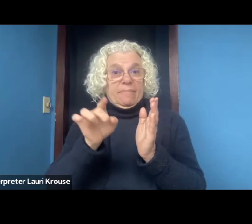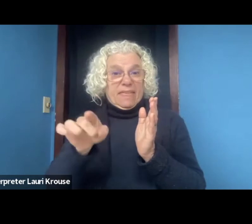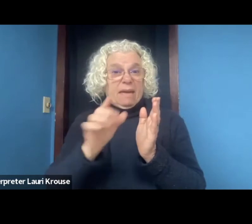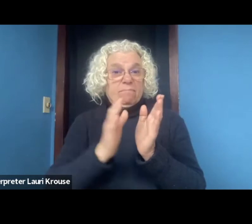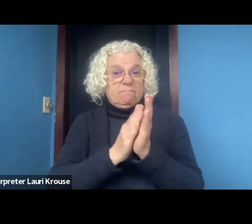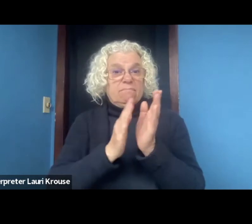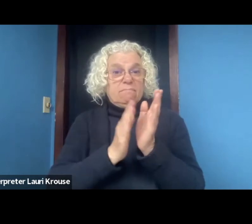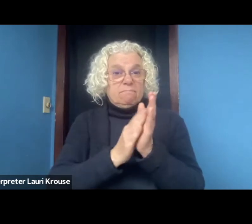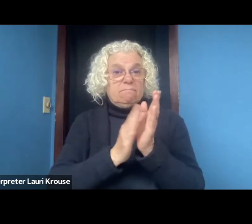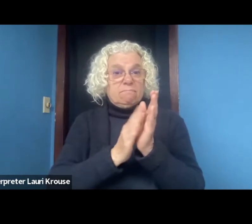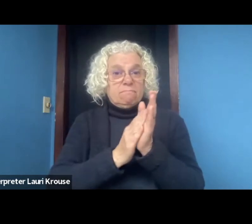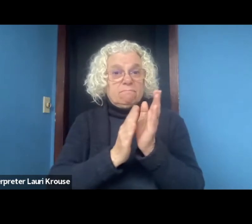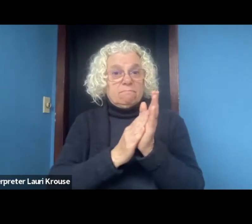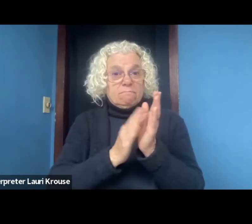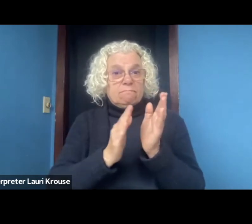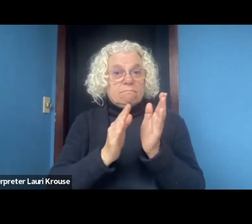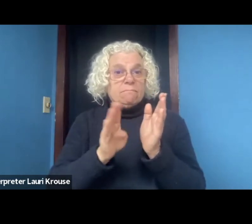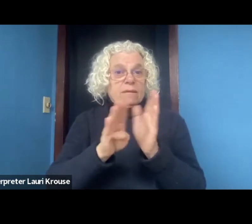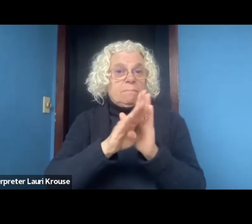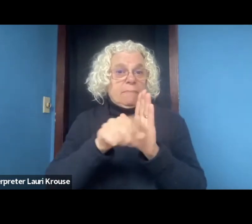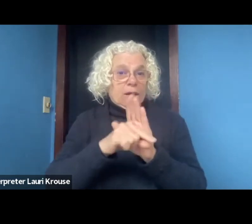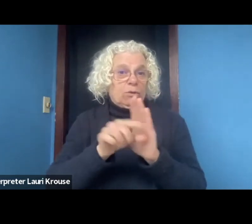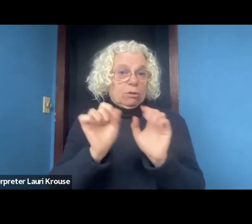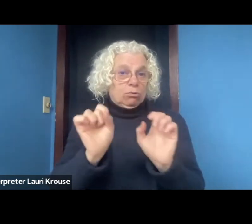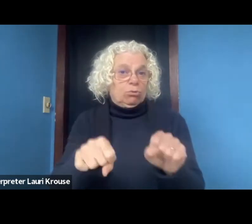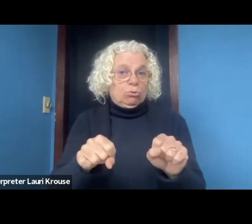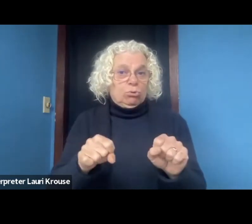or kind of